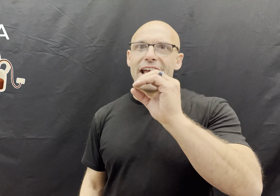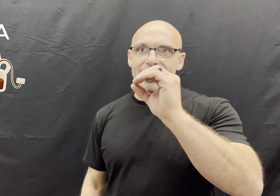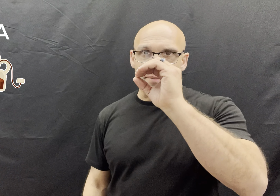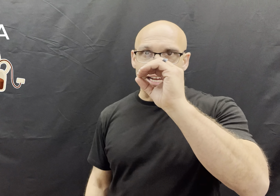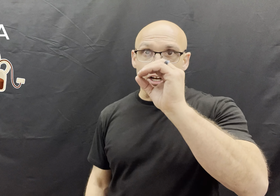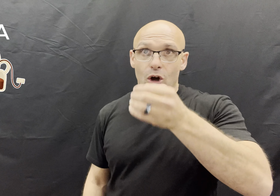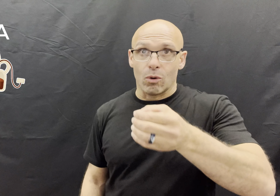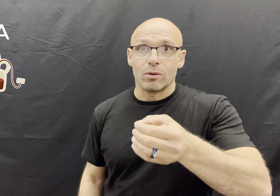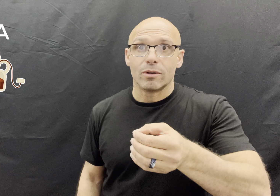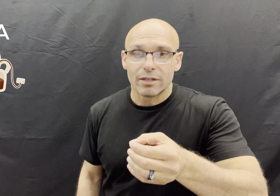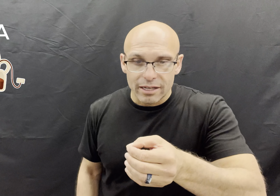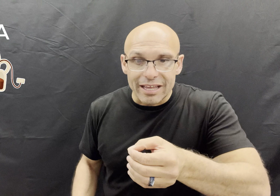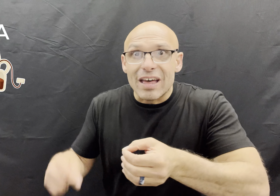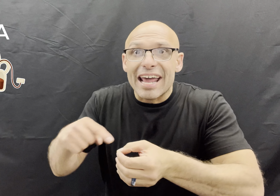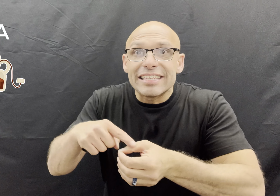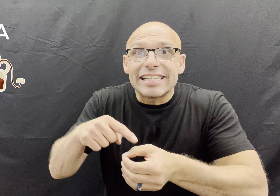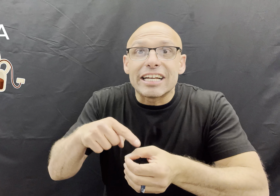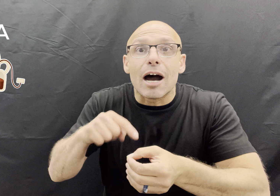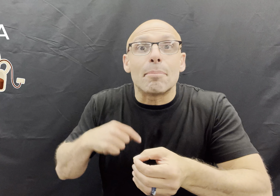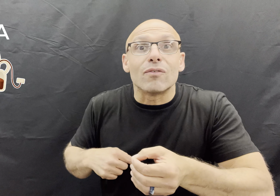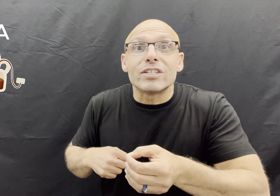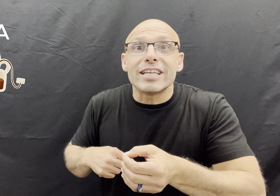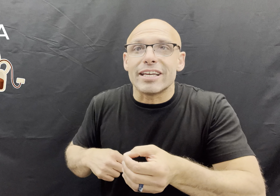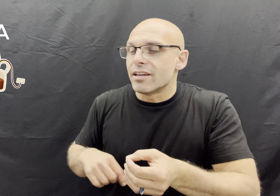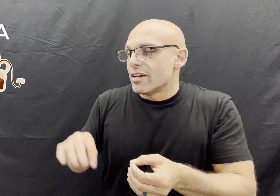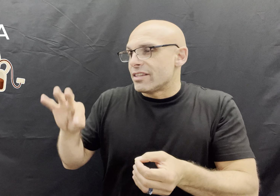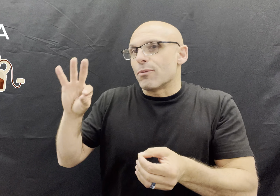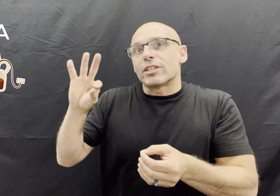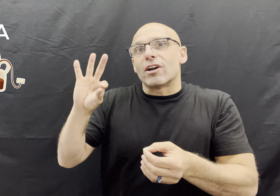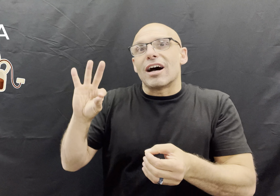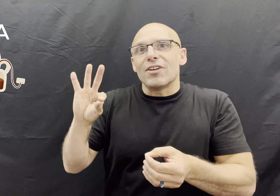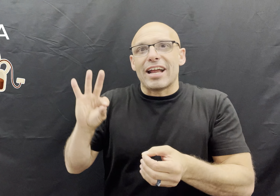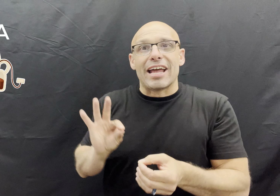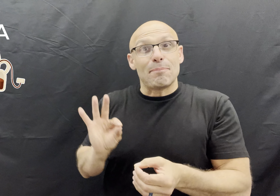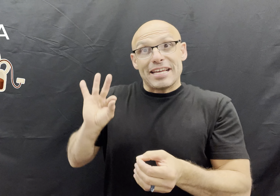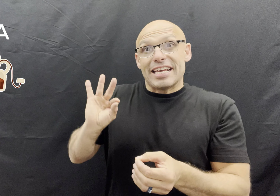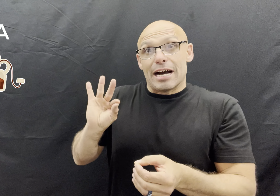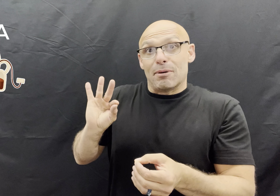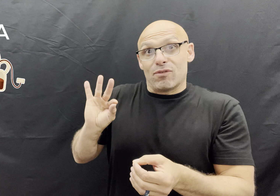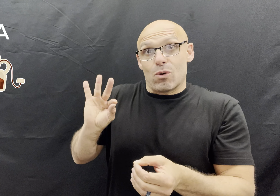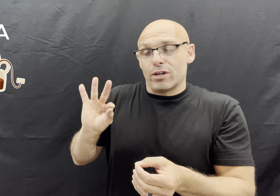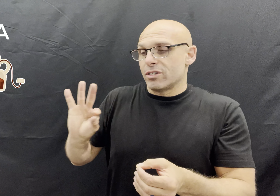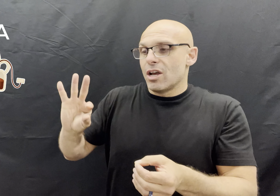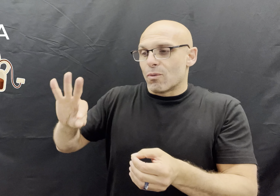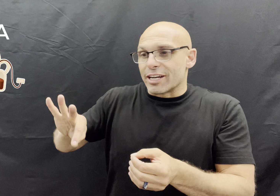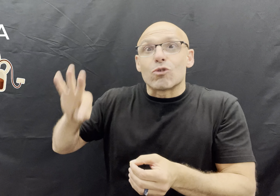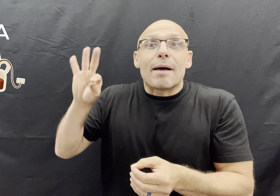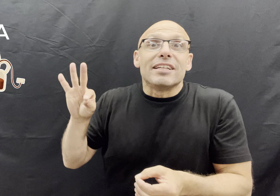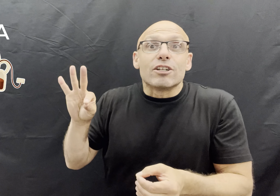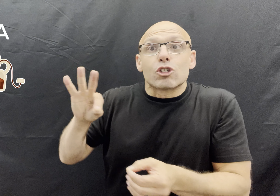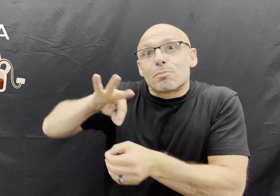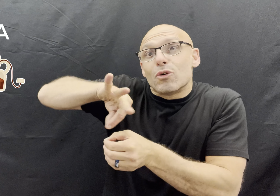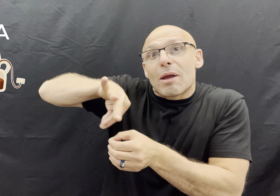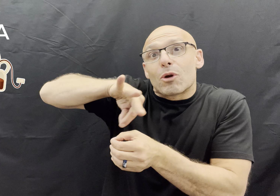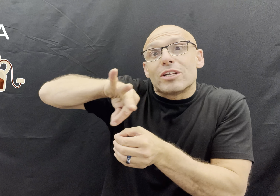and make an O. Okay, that is the cup of tea. Then with our other hand, pinky up of course, we're gonna grab the little spoon and we're going to